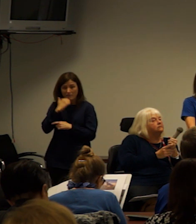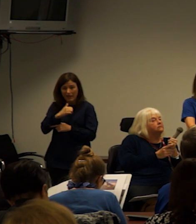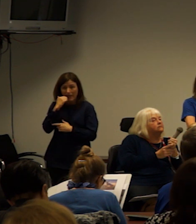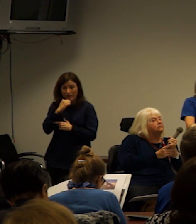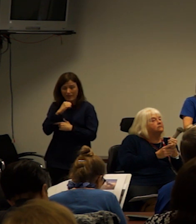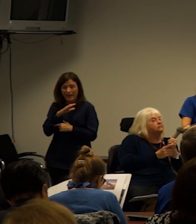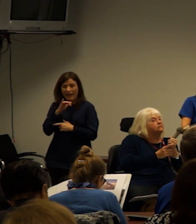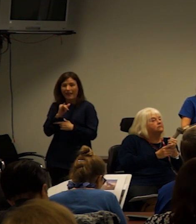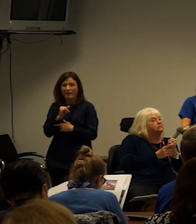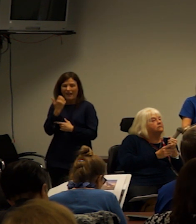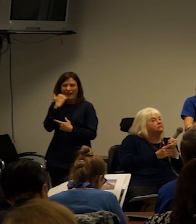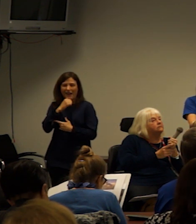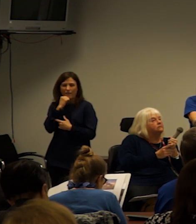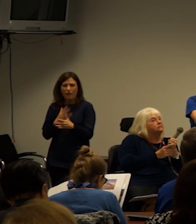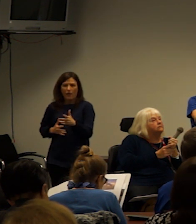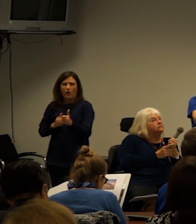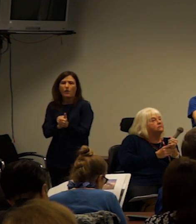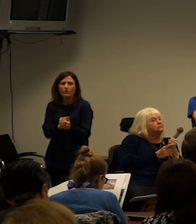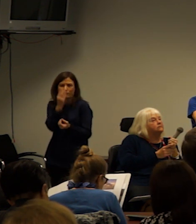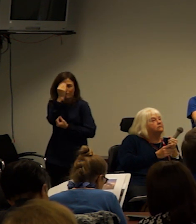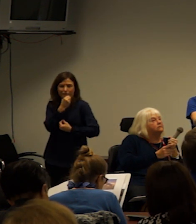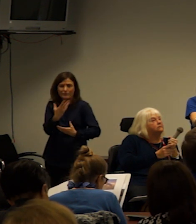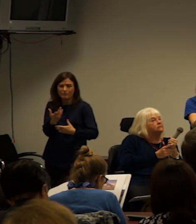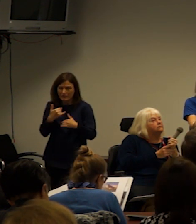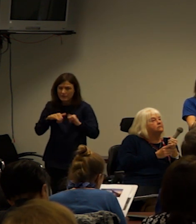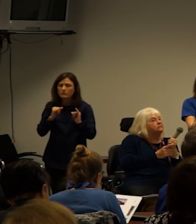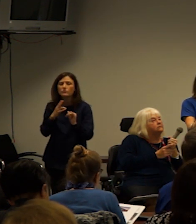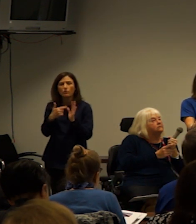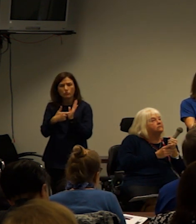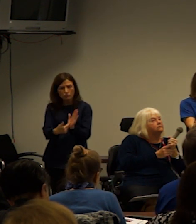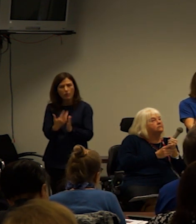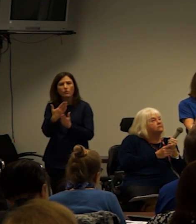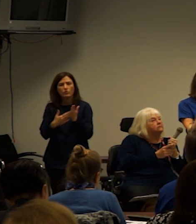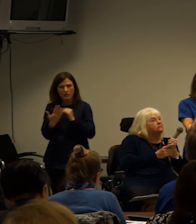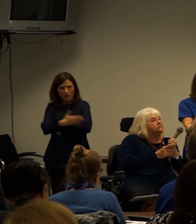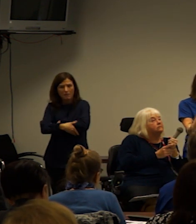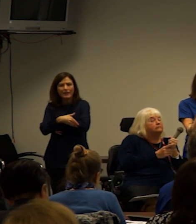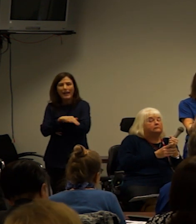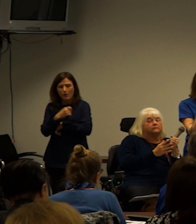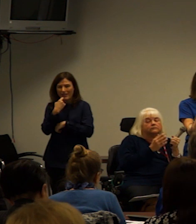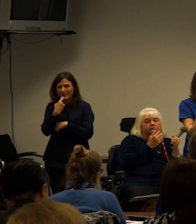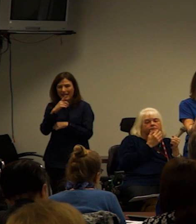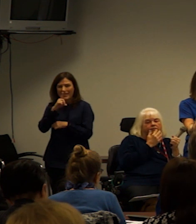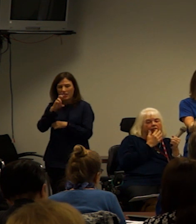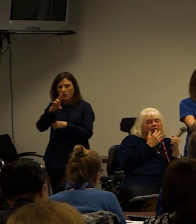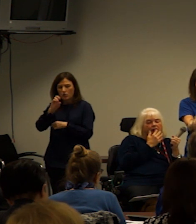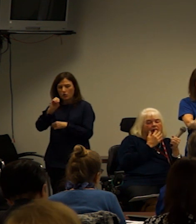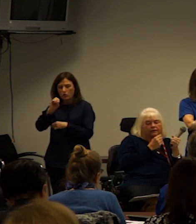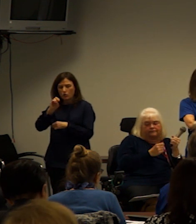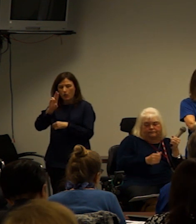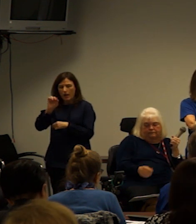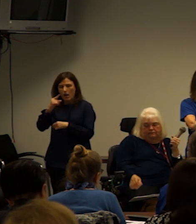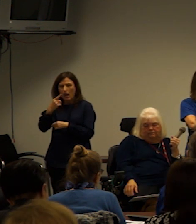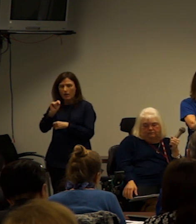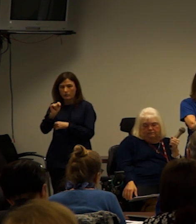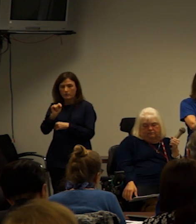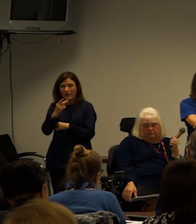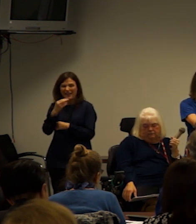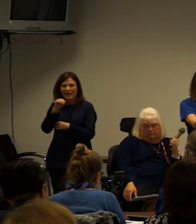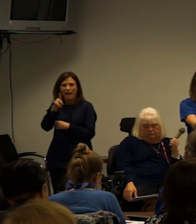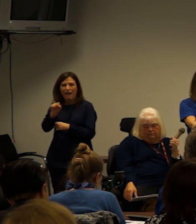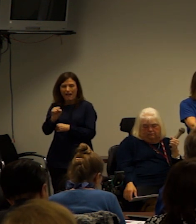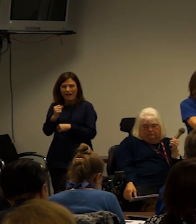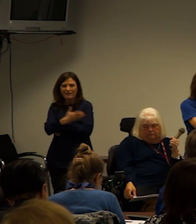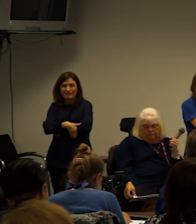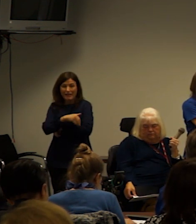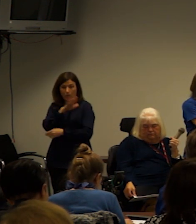daily update brief, as it's called, they're still showing some counties that say drought, even after all, and we're one of them, Hinds County, in